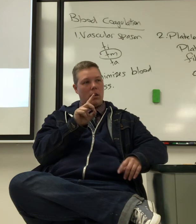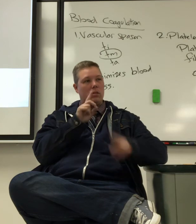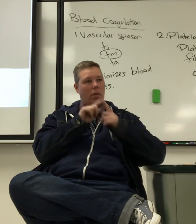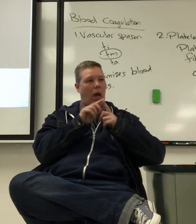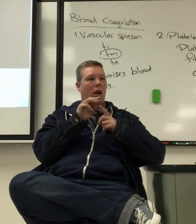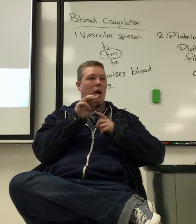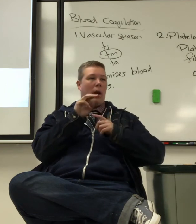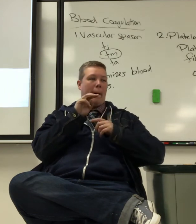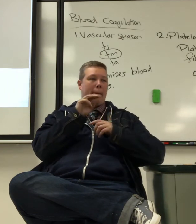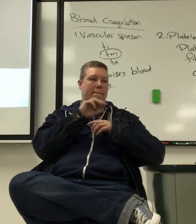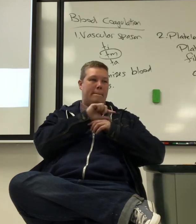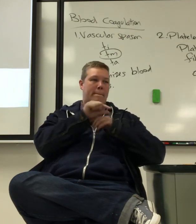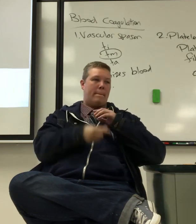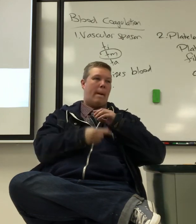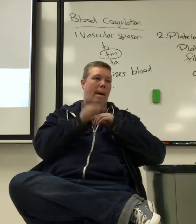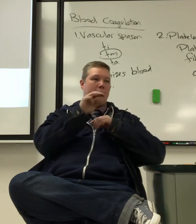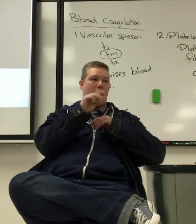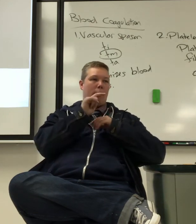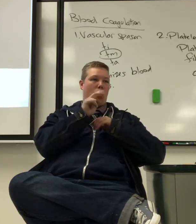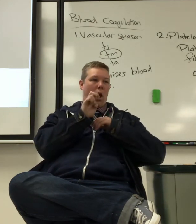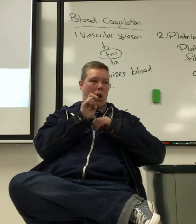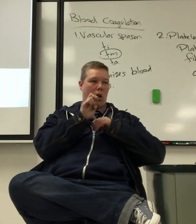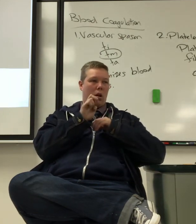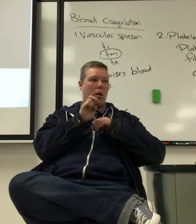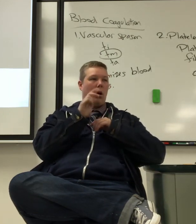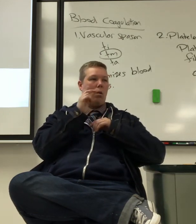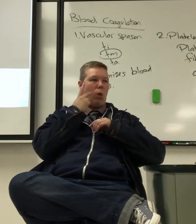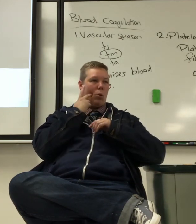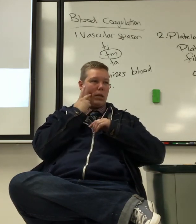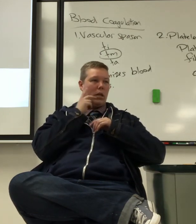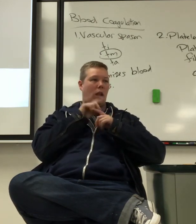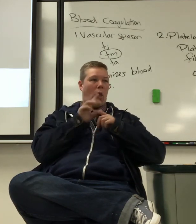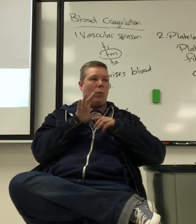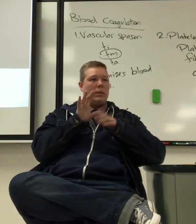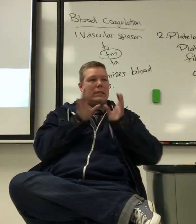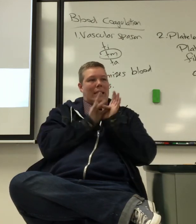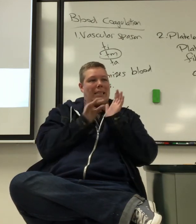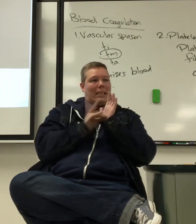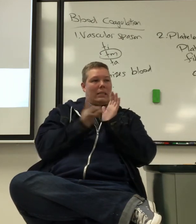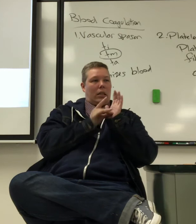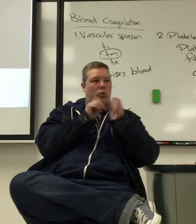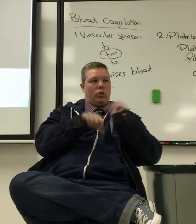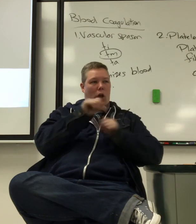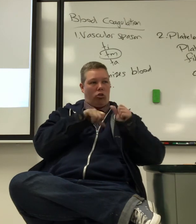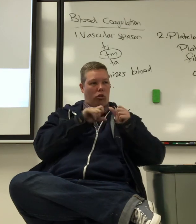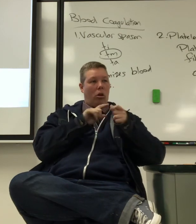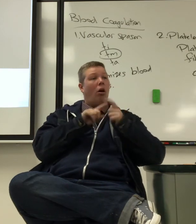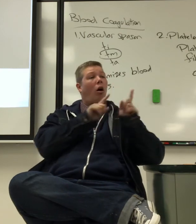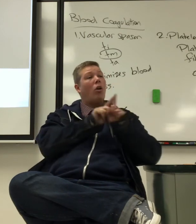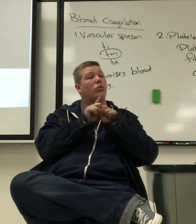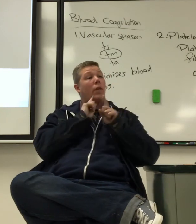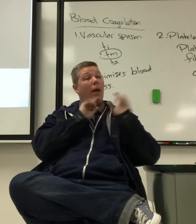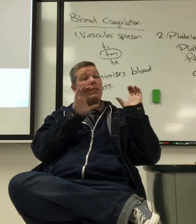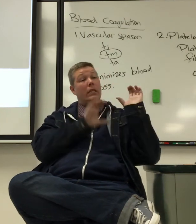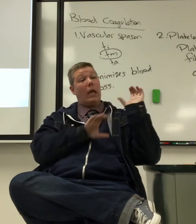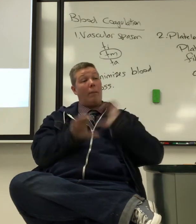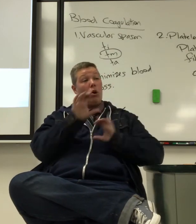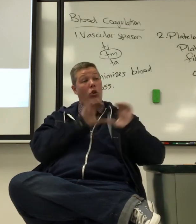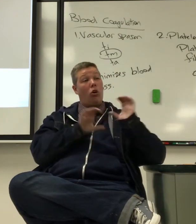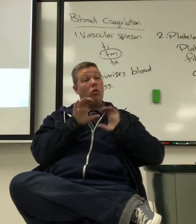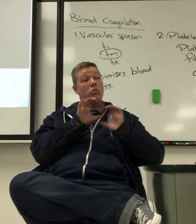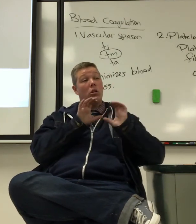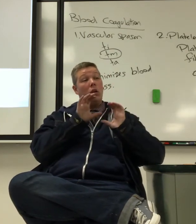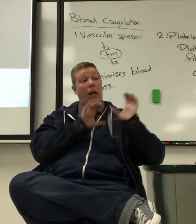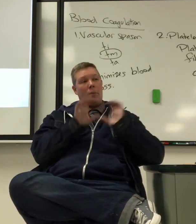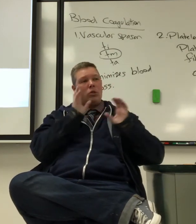stick to each other and plug the leak. They also secrete a myriad of chemicals to cause a positive feedback